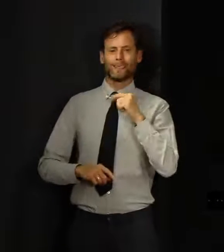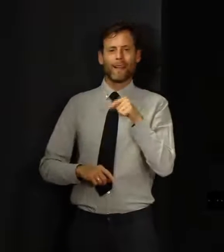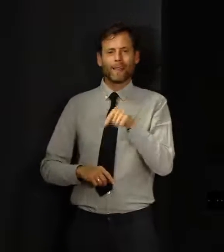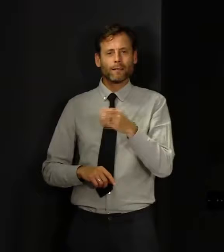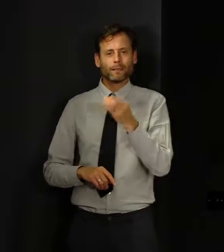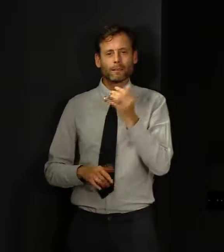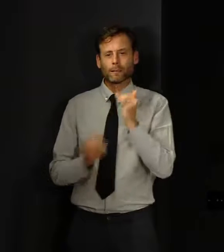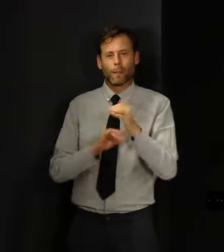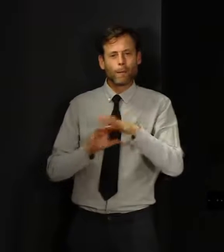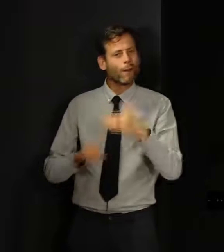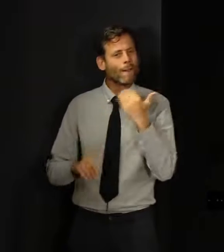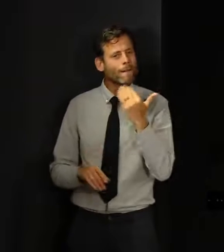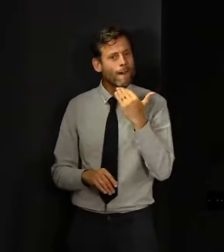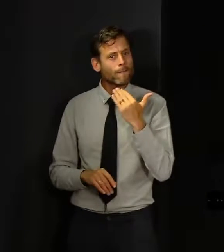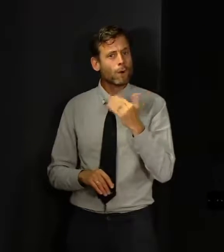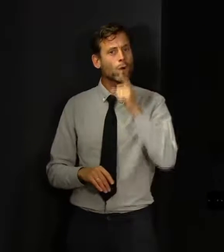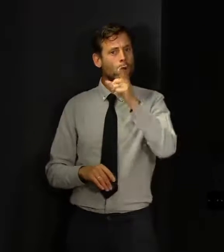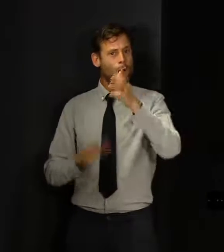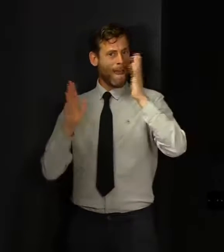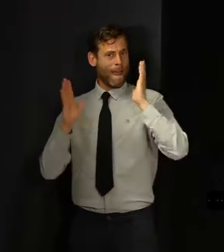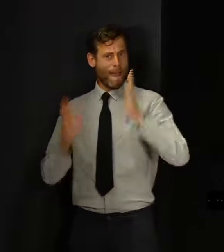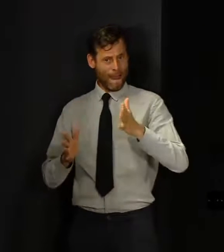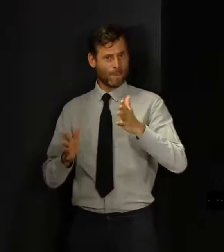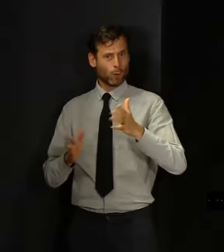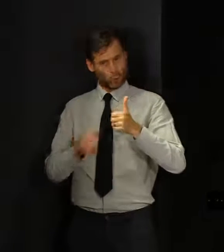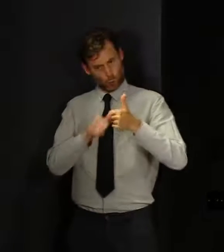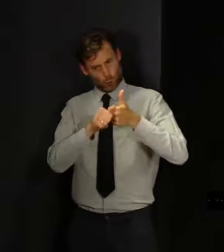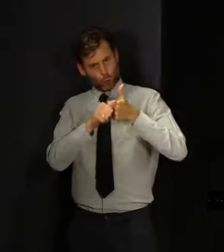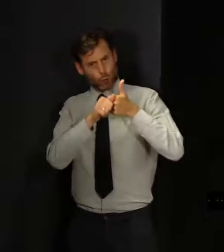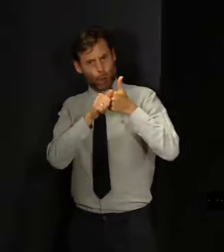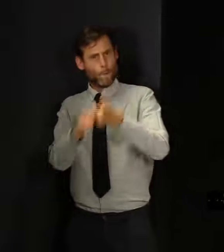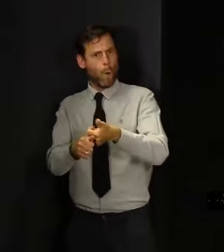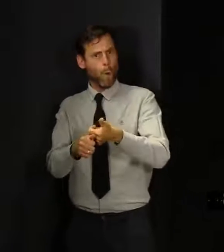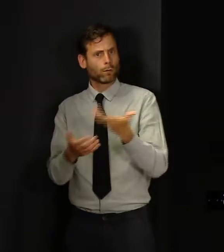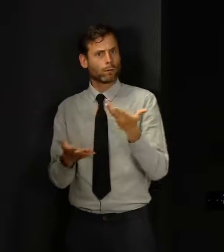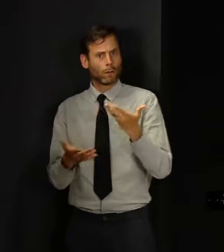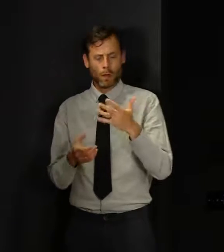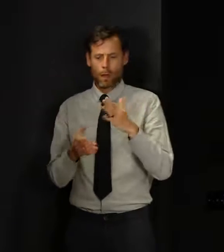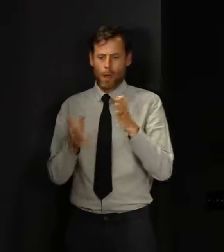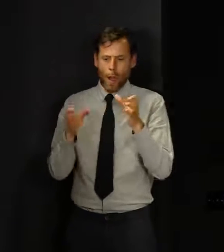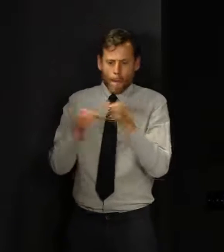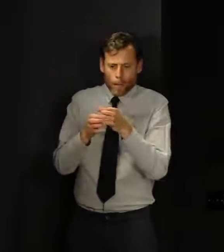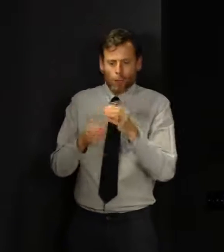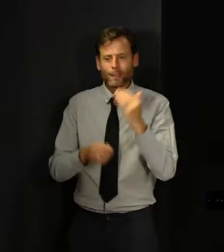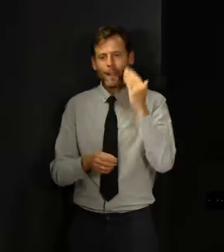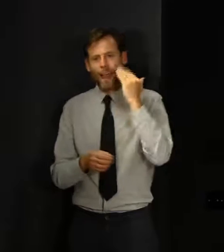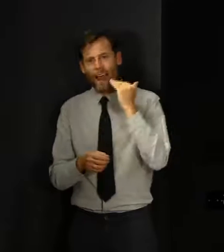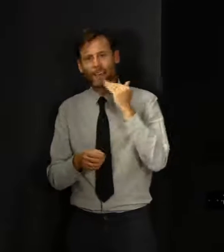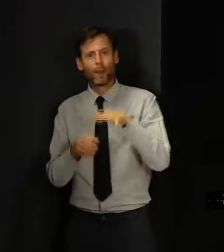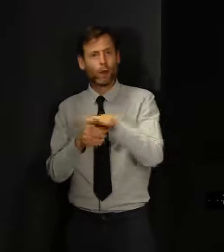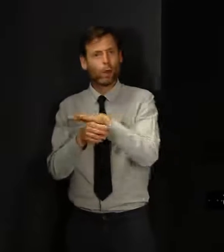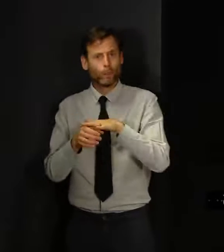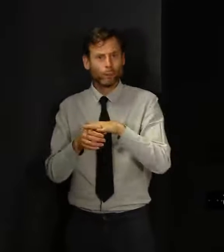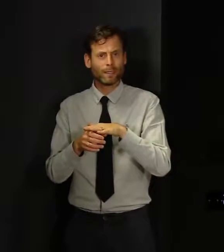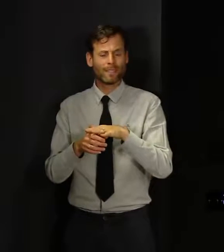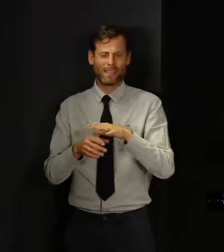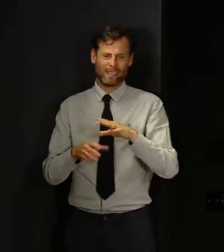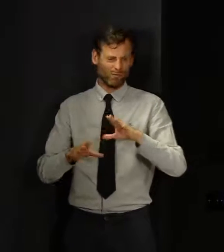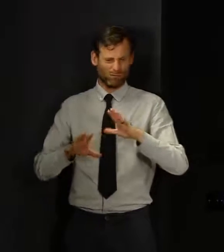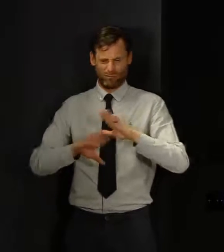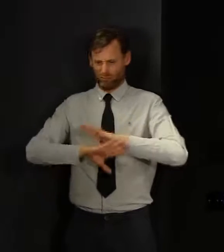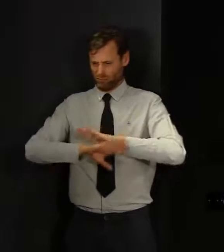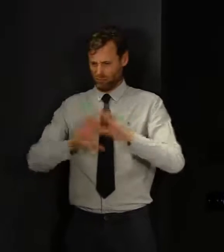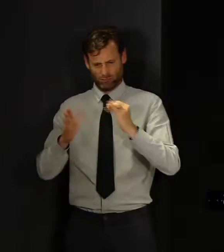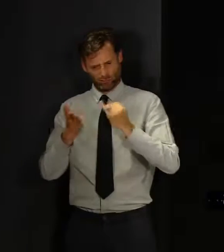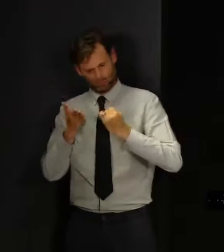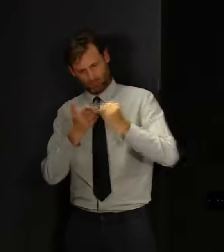and unequivocally anti-racist by supporting our minority ethnic communities and condemning racism, hate